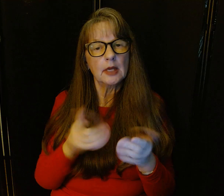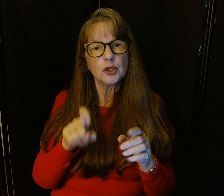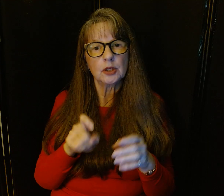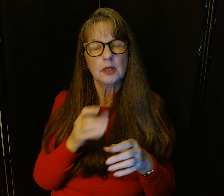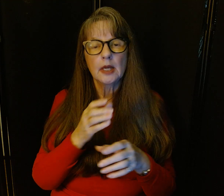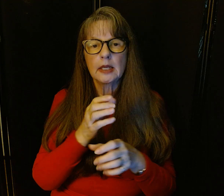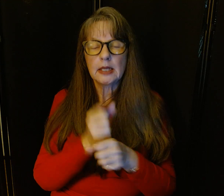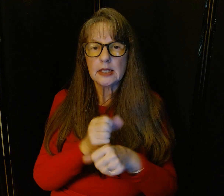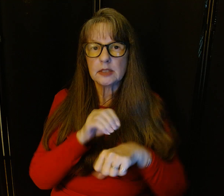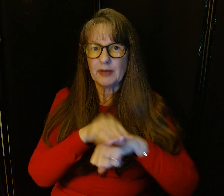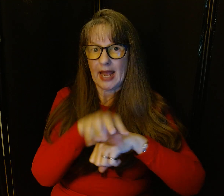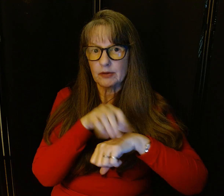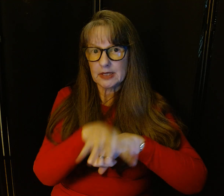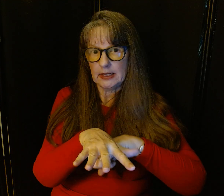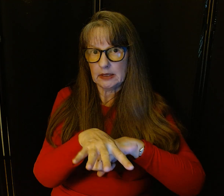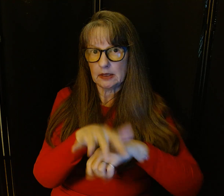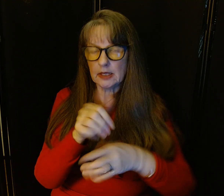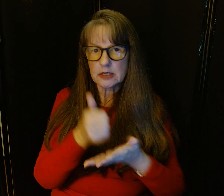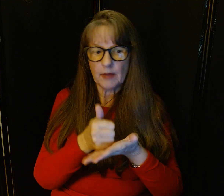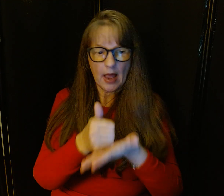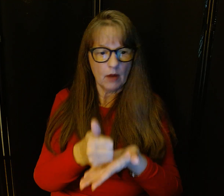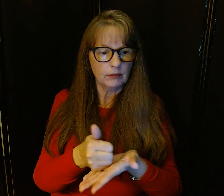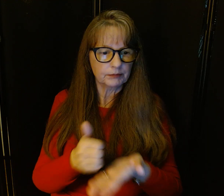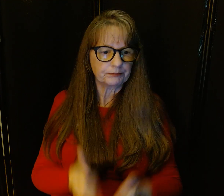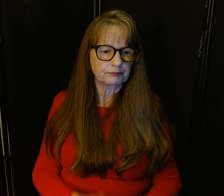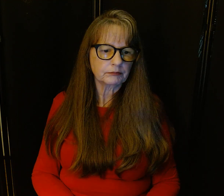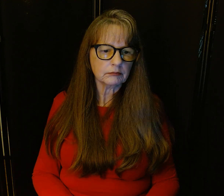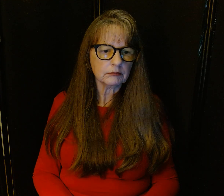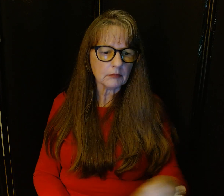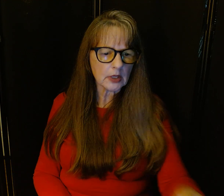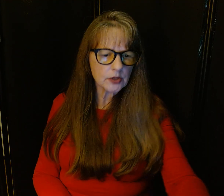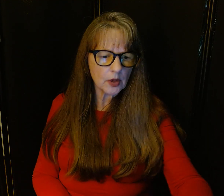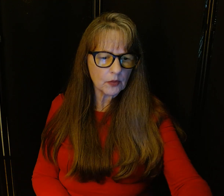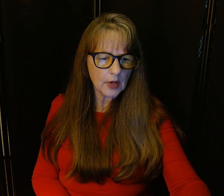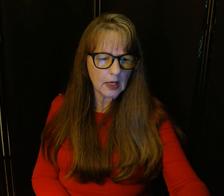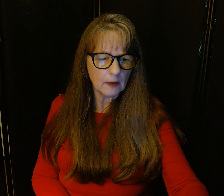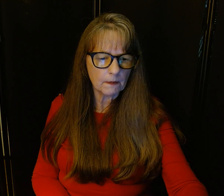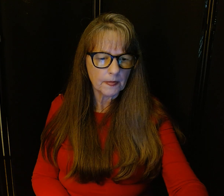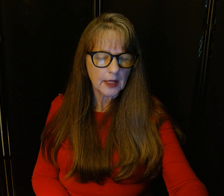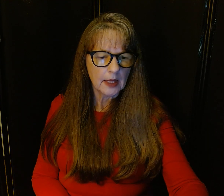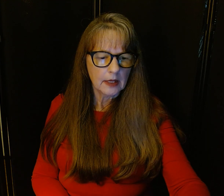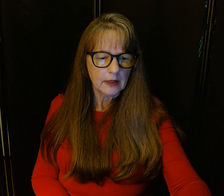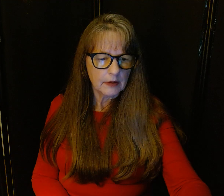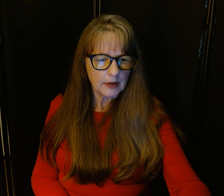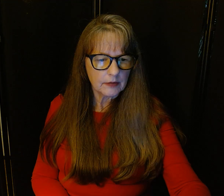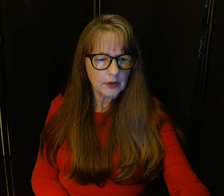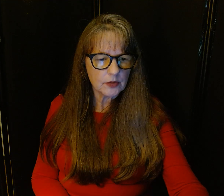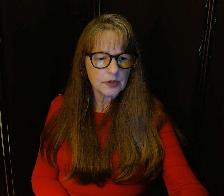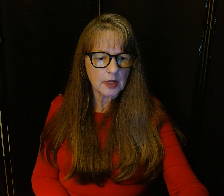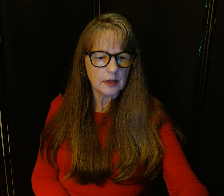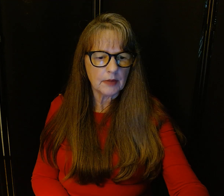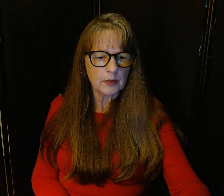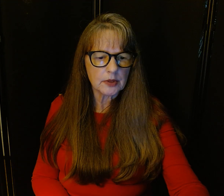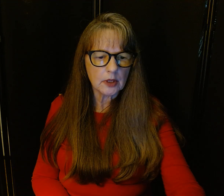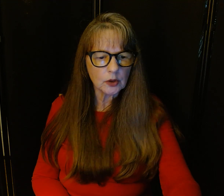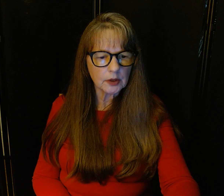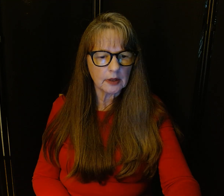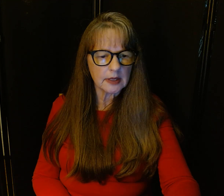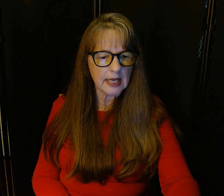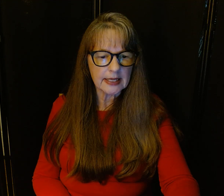should get some counseling, get some help. So there's, I was going to look at it because I had never